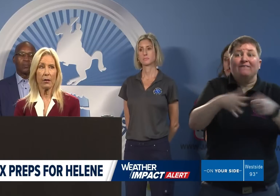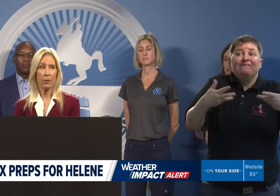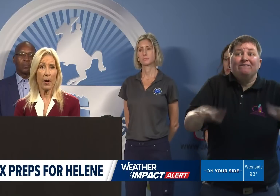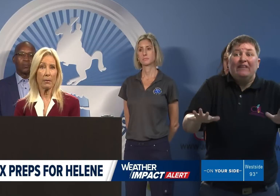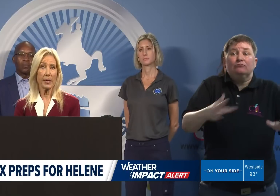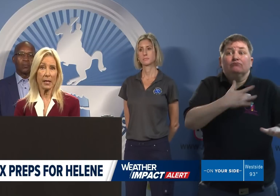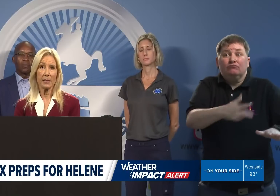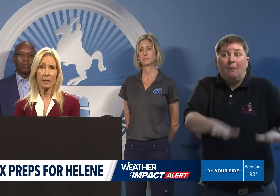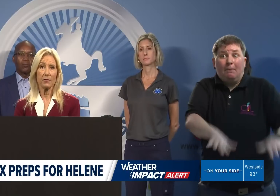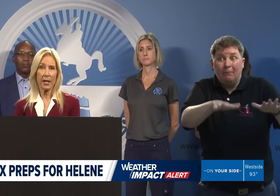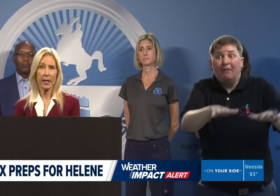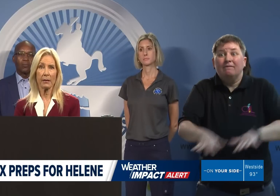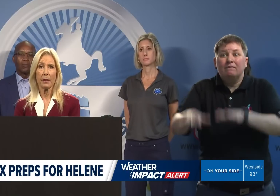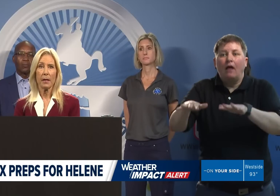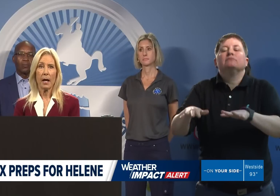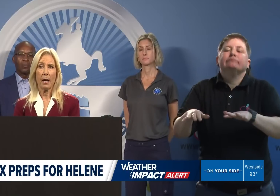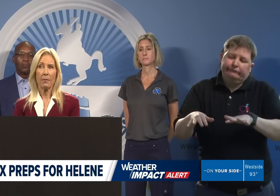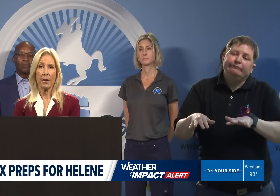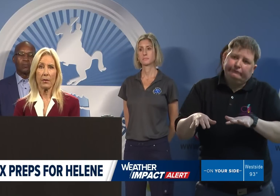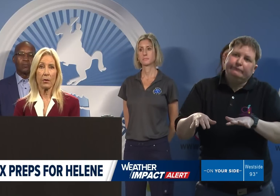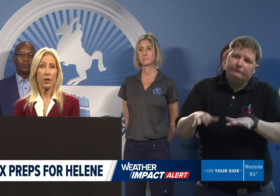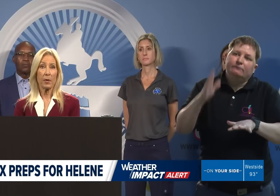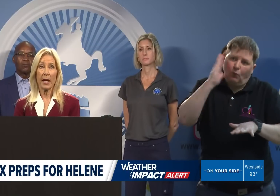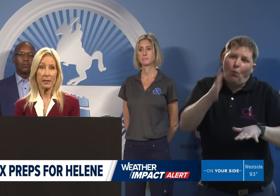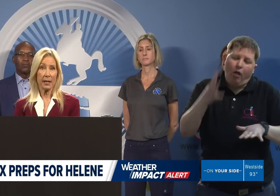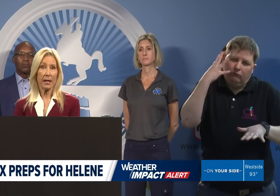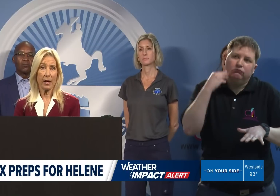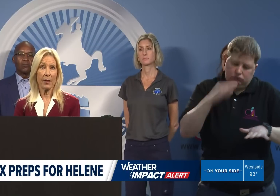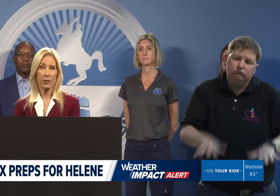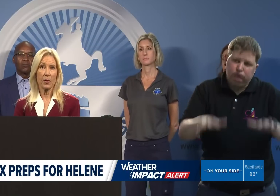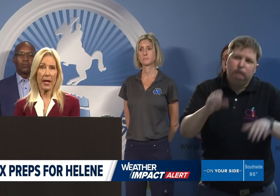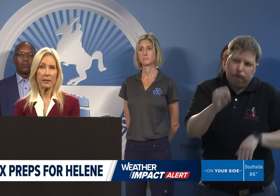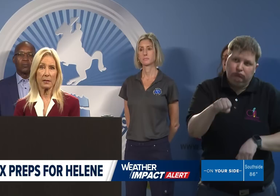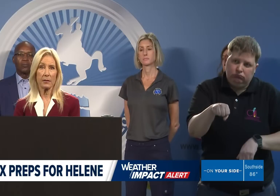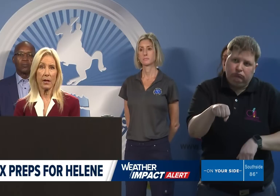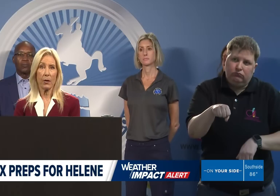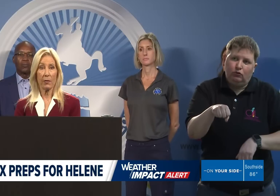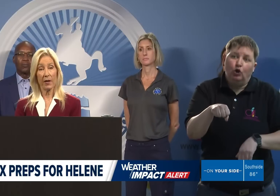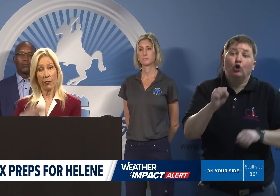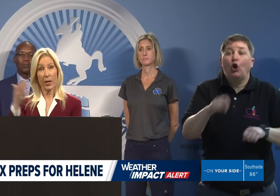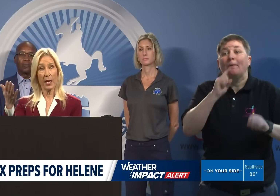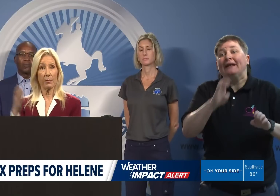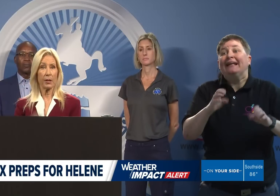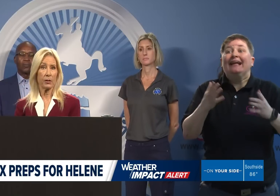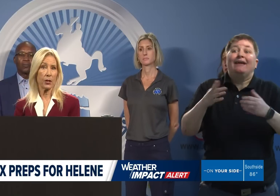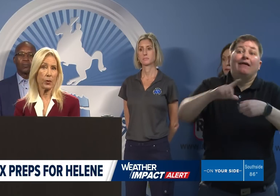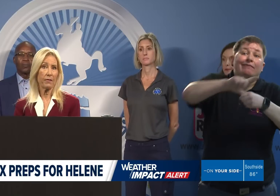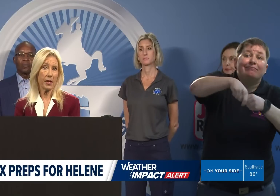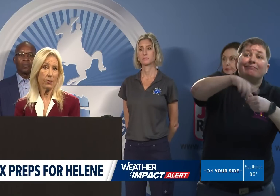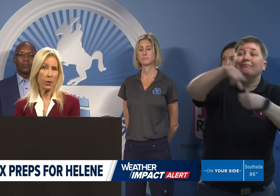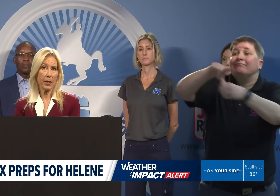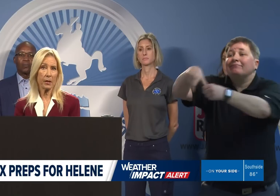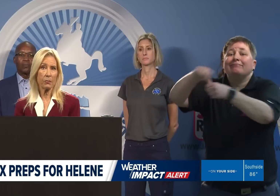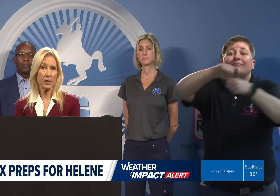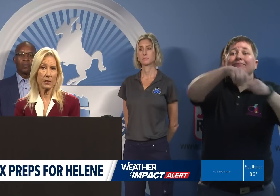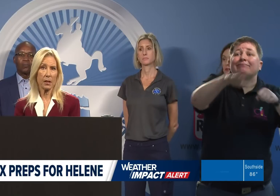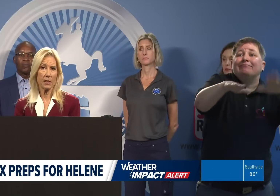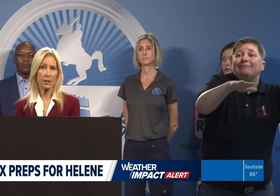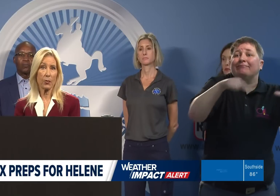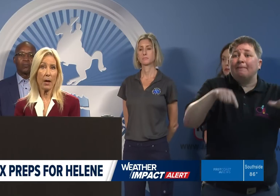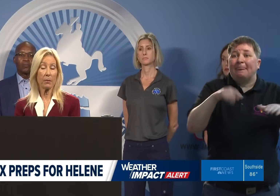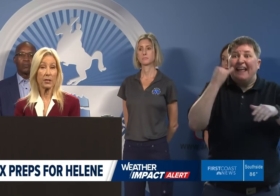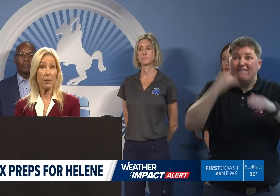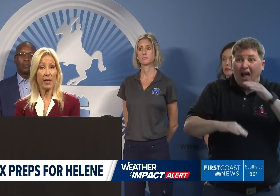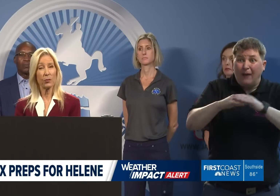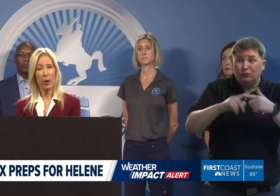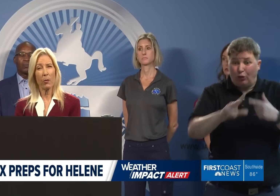to flooding, are probably going to see some flooding. There could be isolated areas where that's, if we get up to 3 feet, where we could see